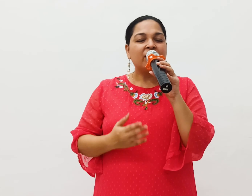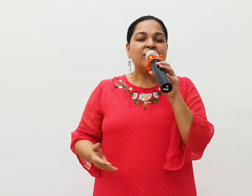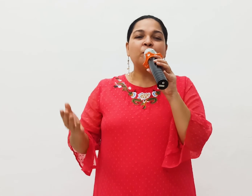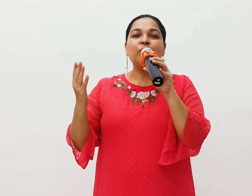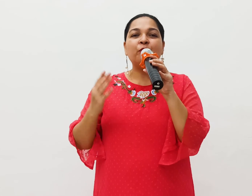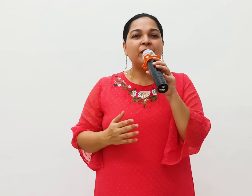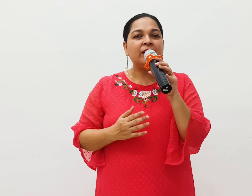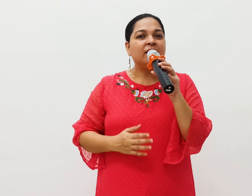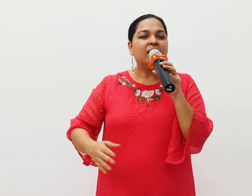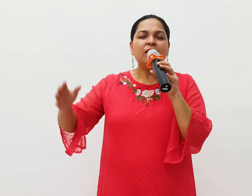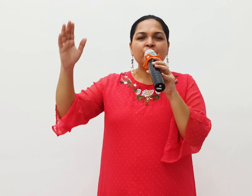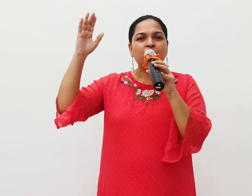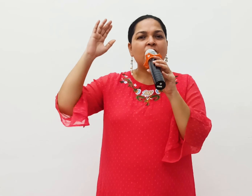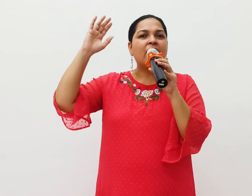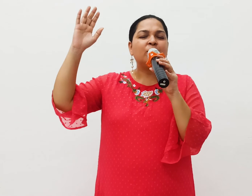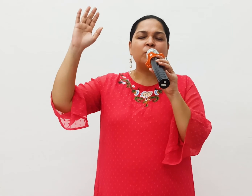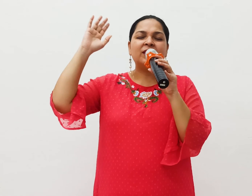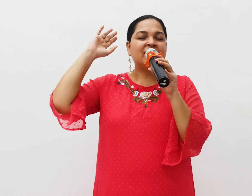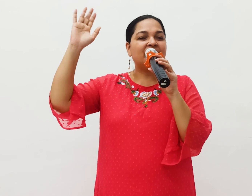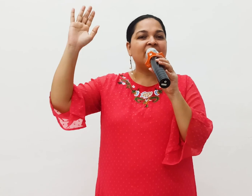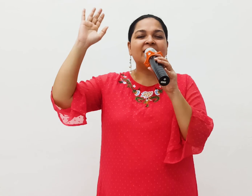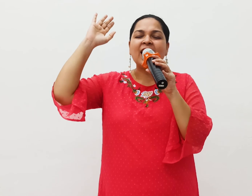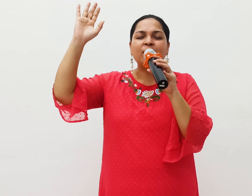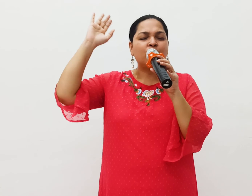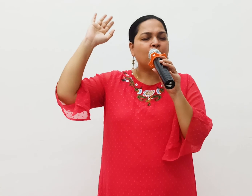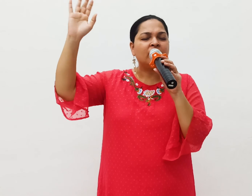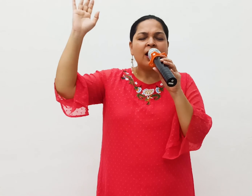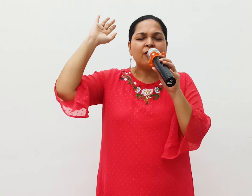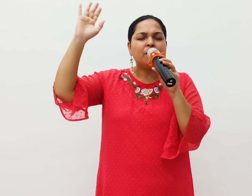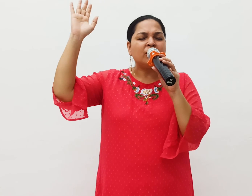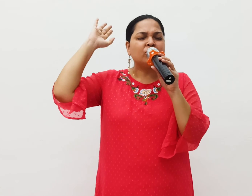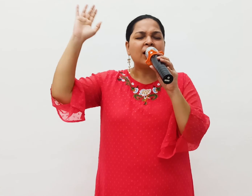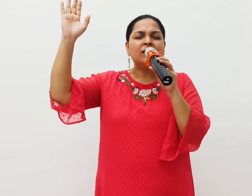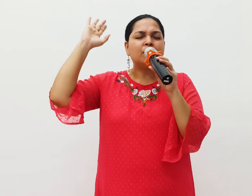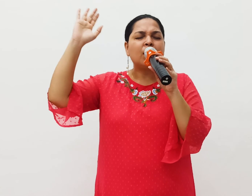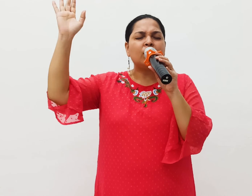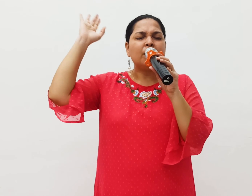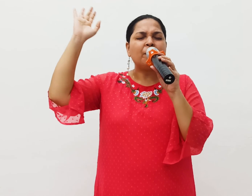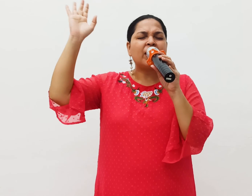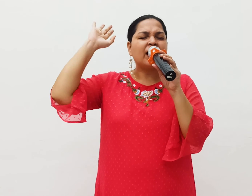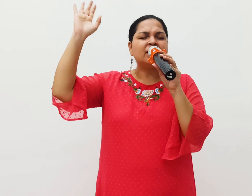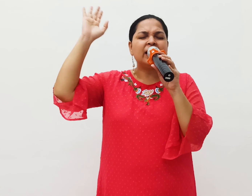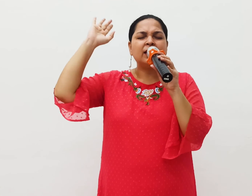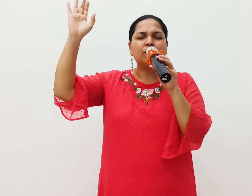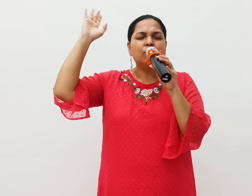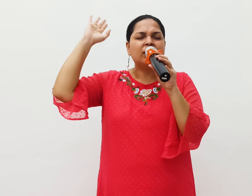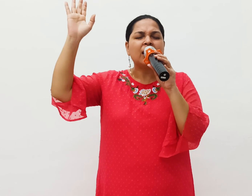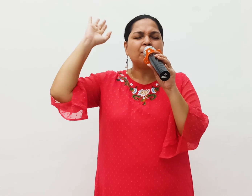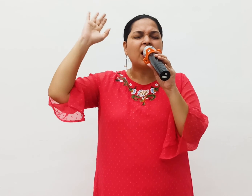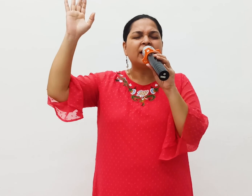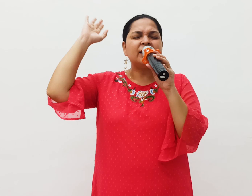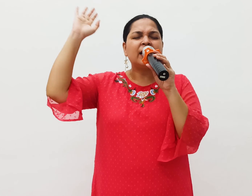are, rise up on your feet, lift up your hand towards heaven and thank God. Rima Shantanama Kulabam Treka